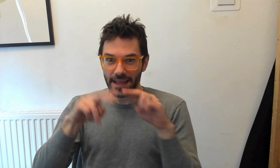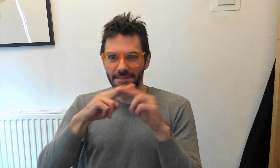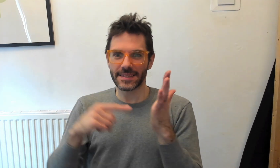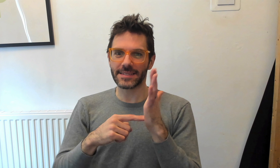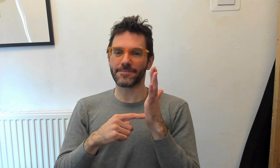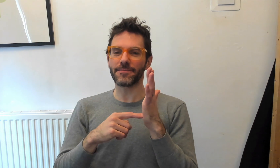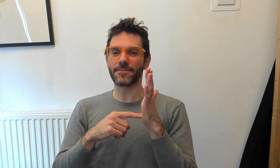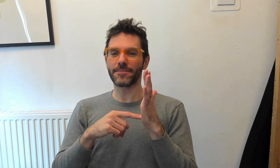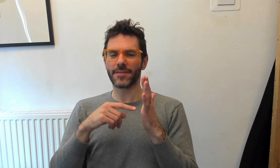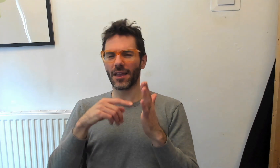In the FT,